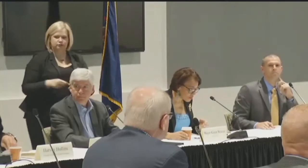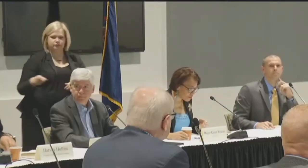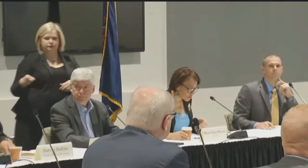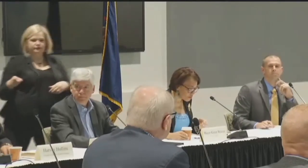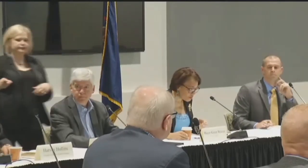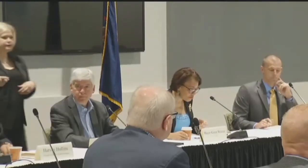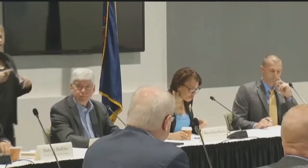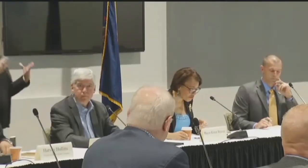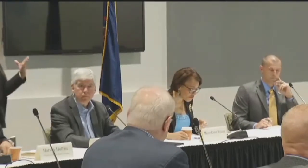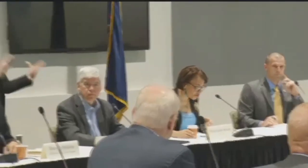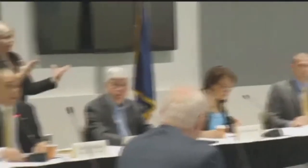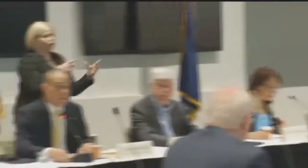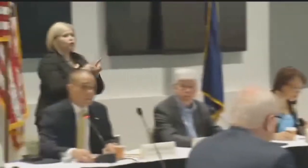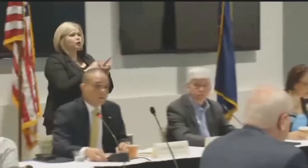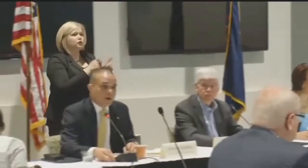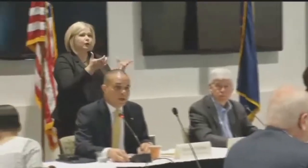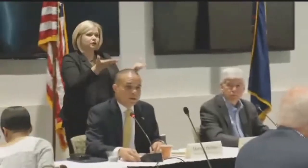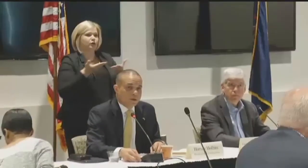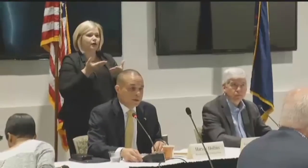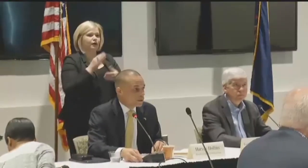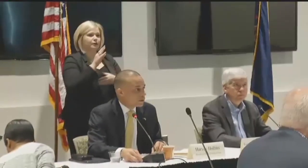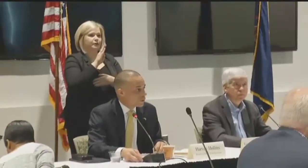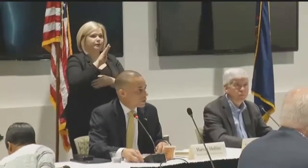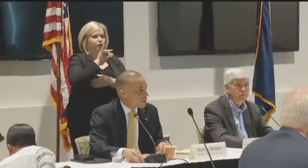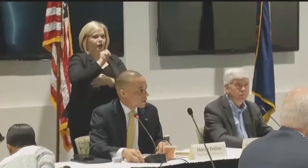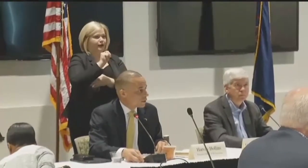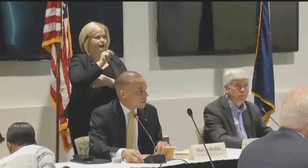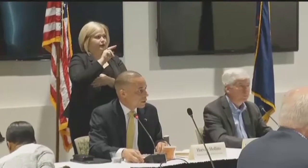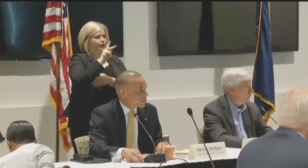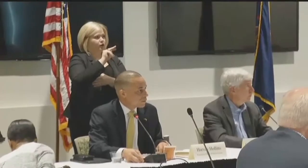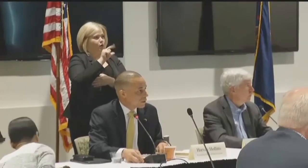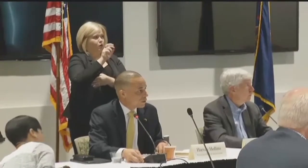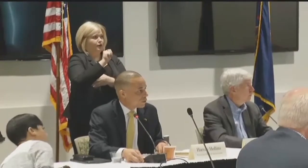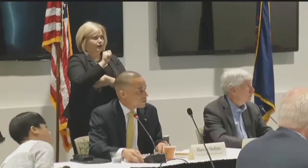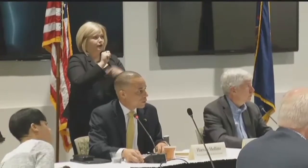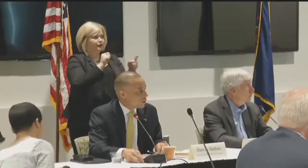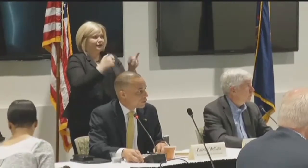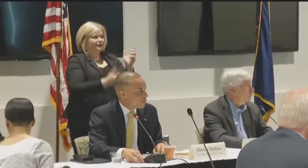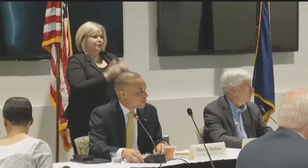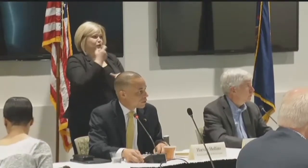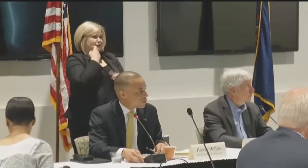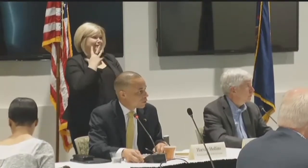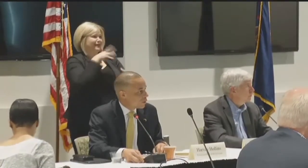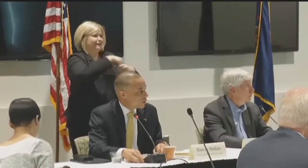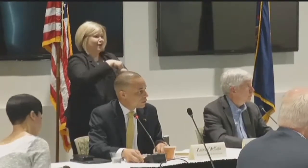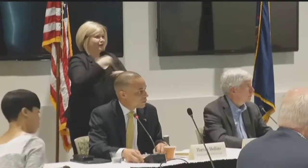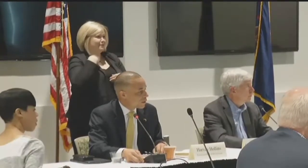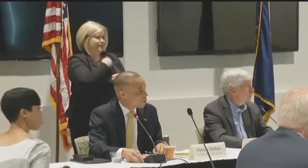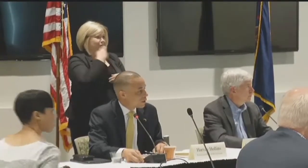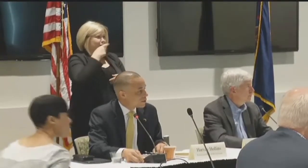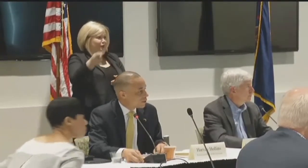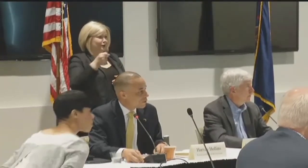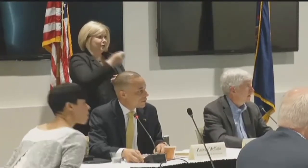Thank you. And we also want to welcome Bryant Nolan, who is the newest member, just was appointed